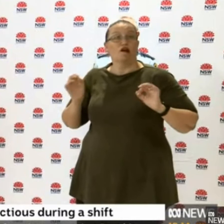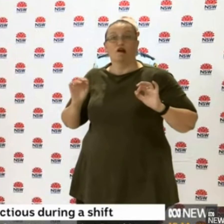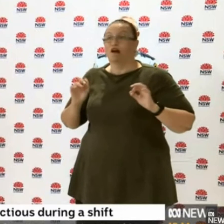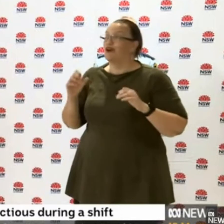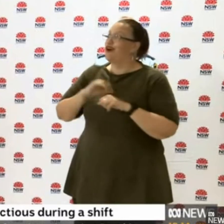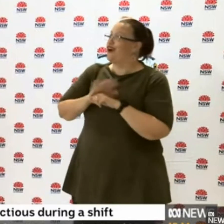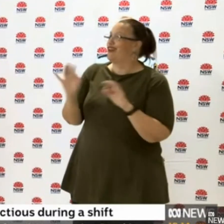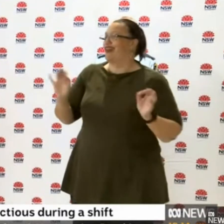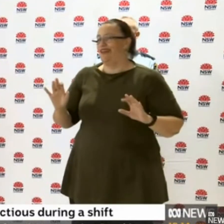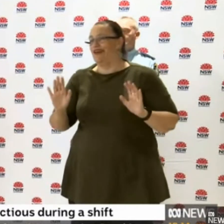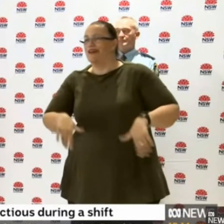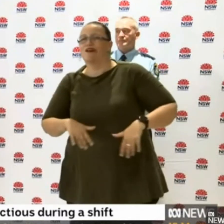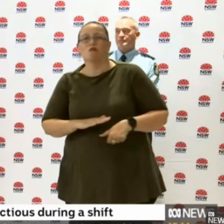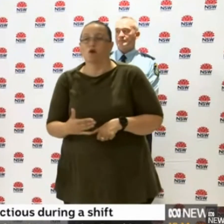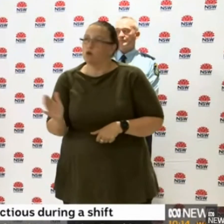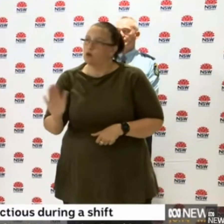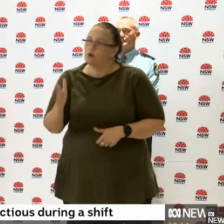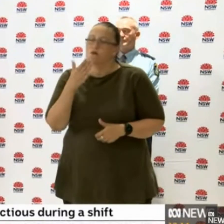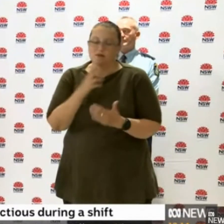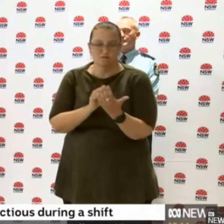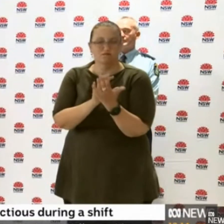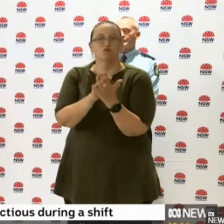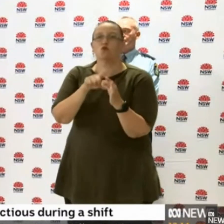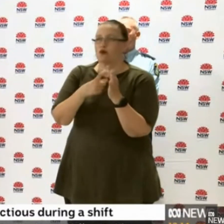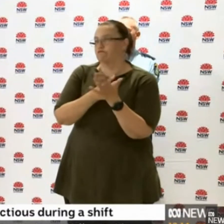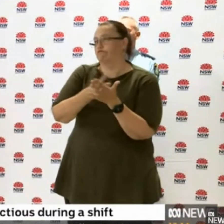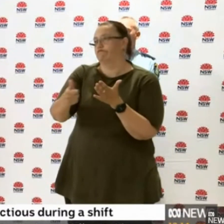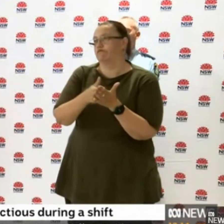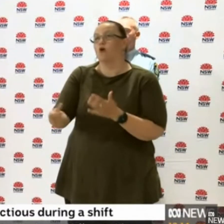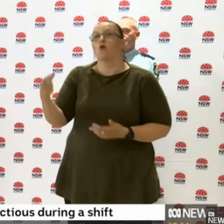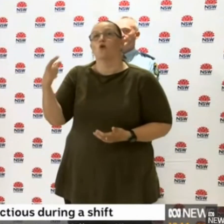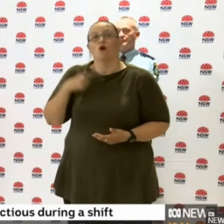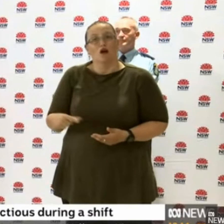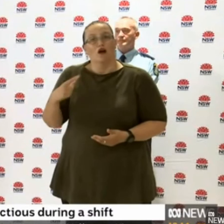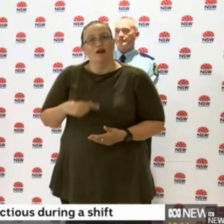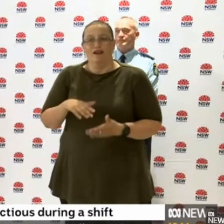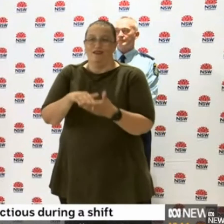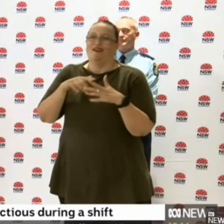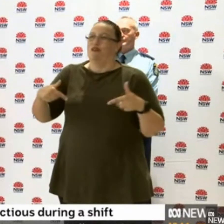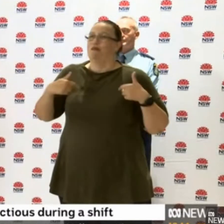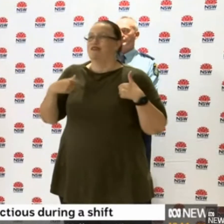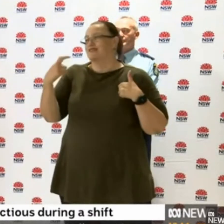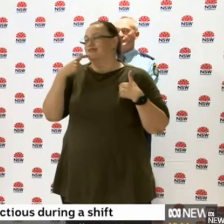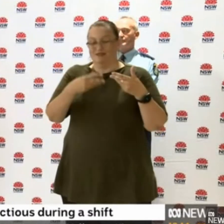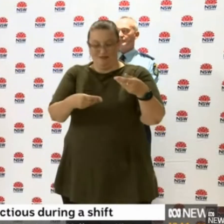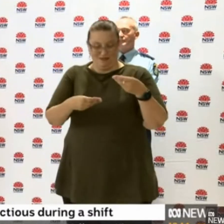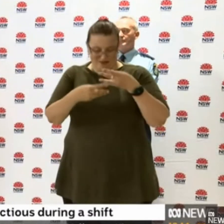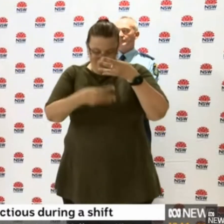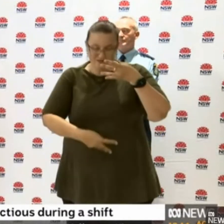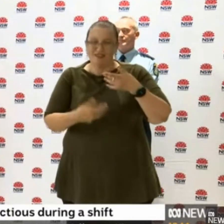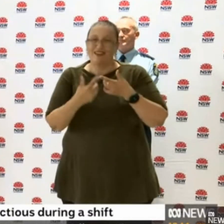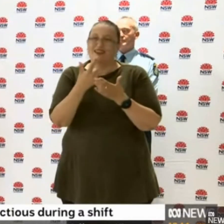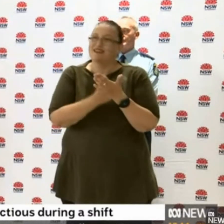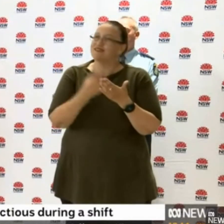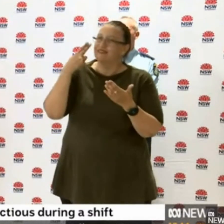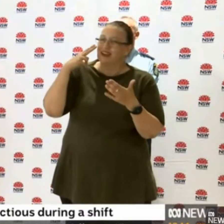these incursion events. But the fact that people have signed into these premises with QR codes and continue to use that really